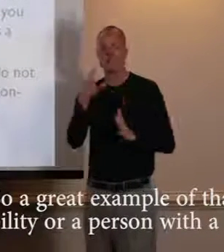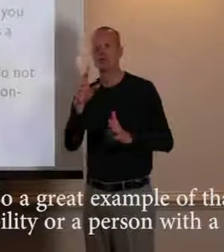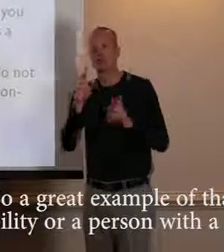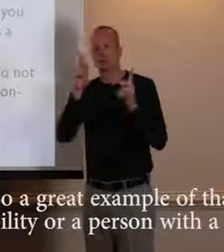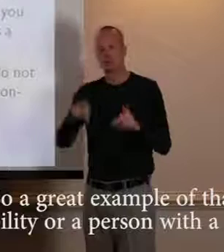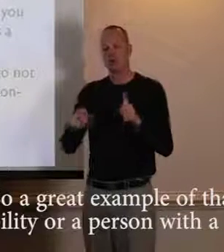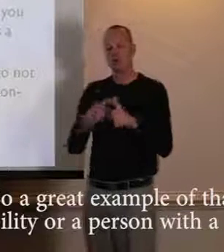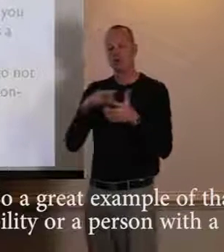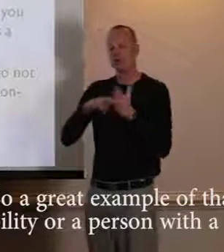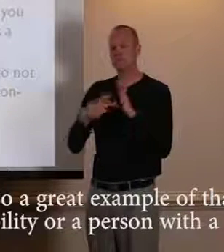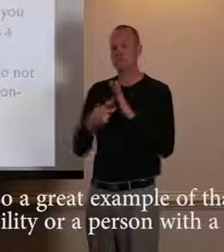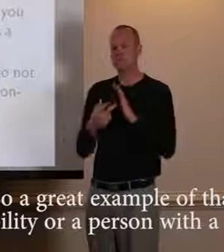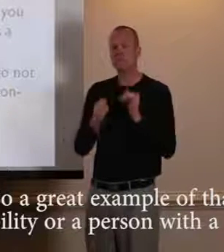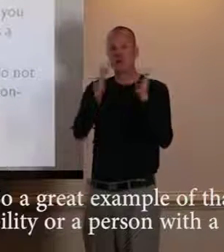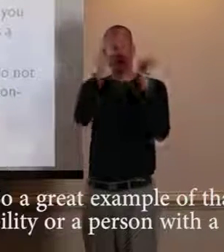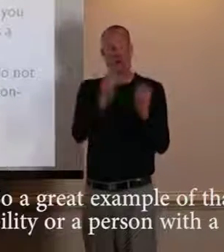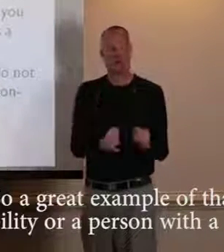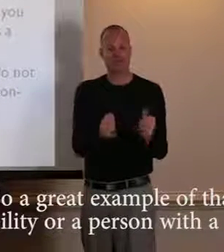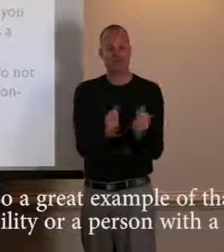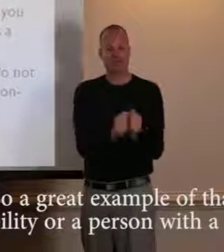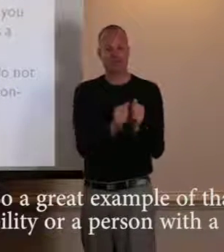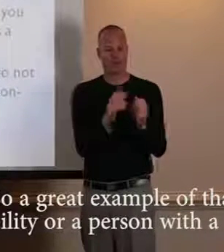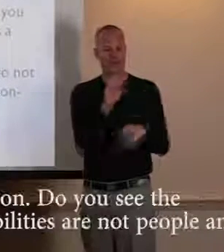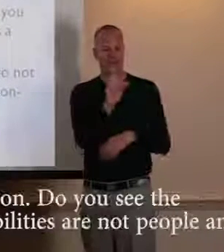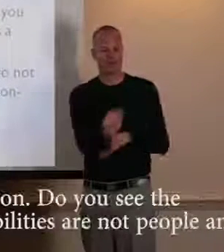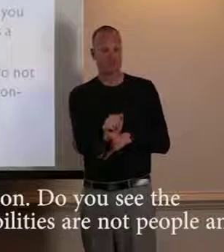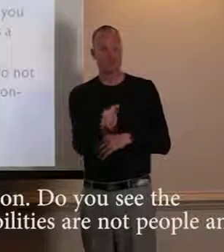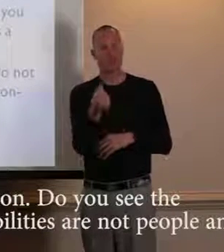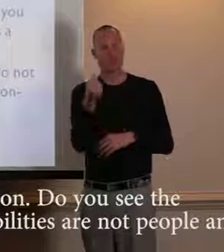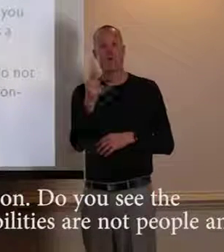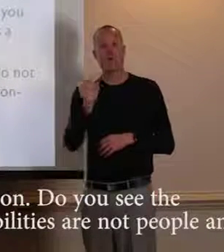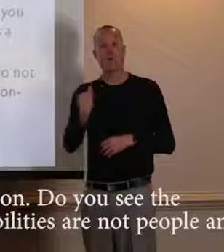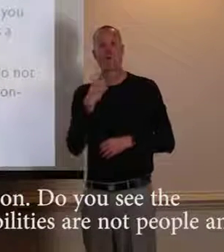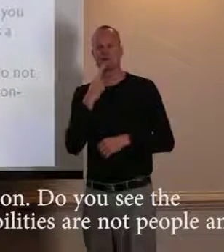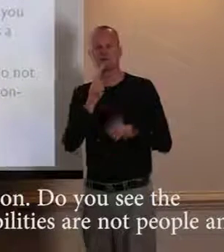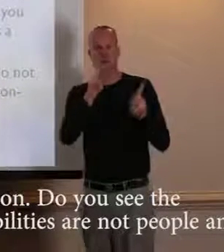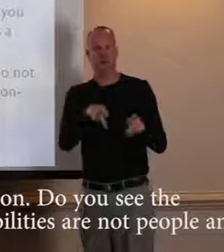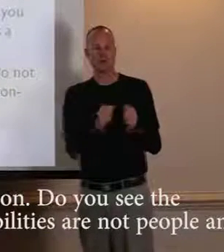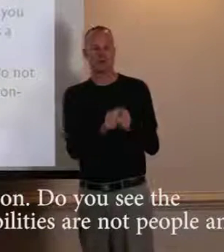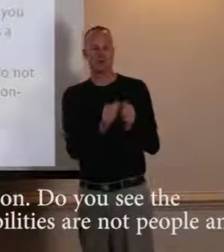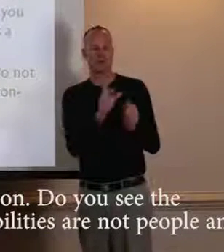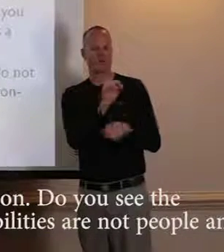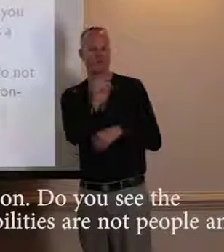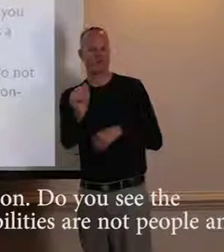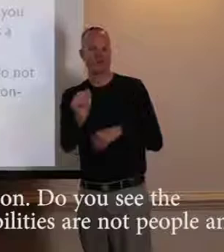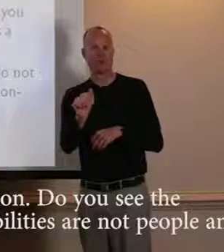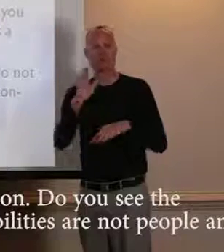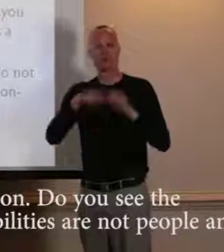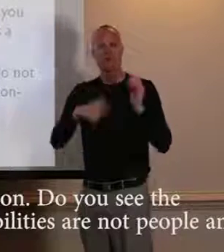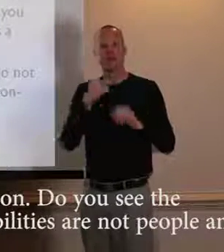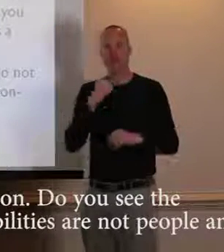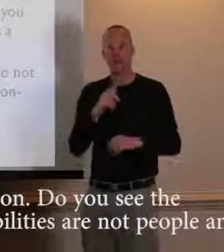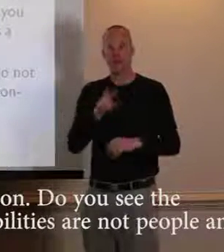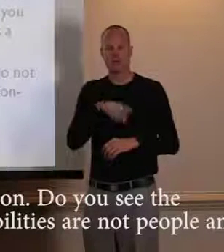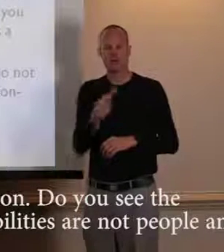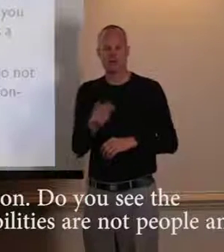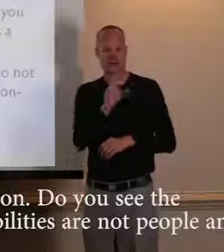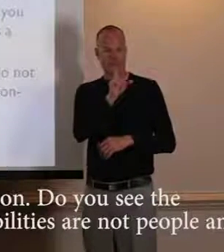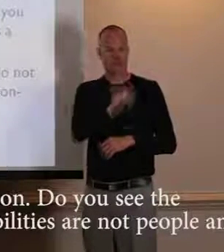saying individual with a disability or person with a disability versus disabled person. Do you see the difference?